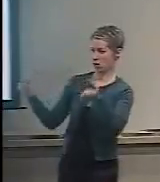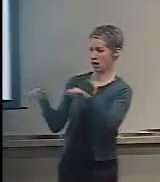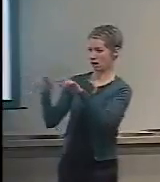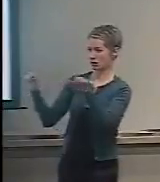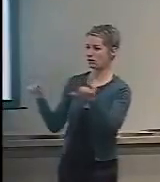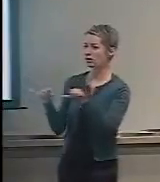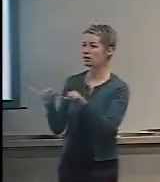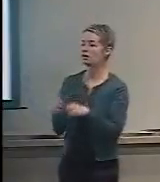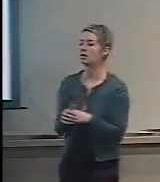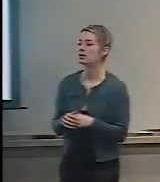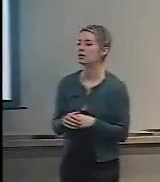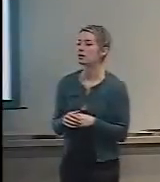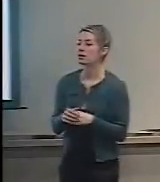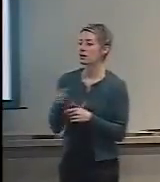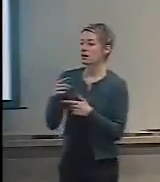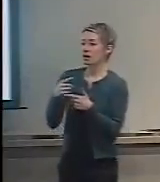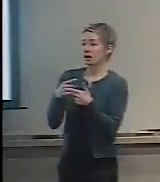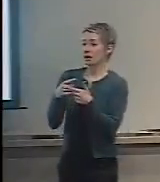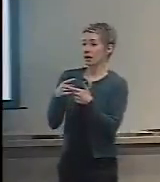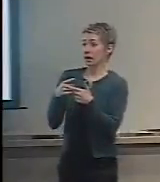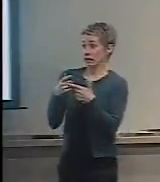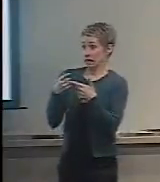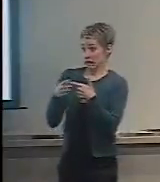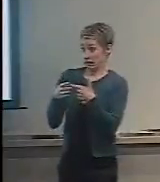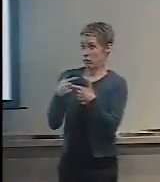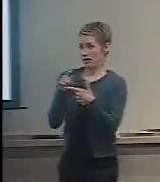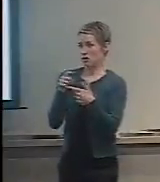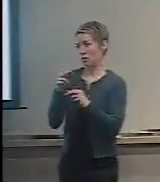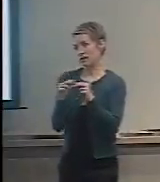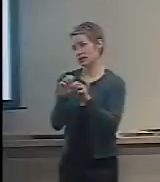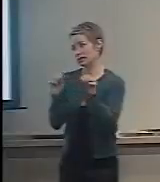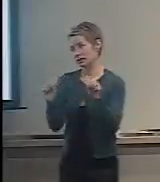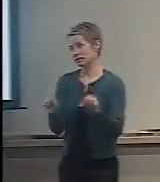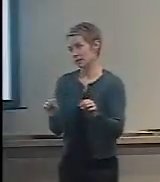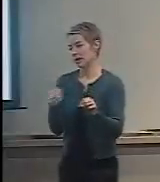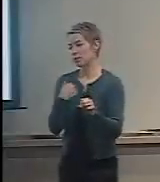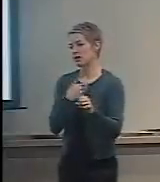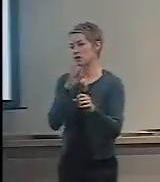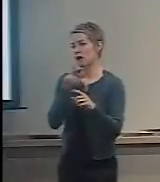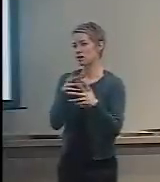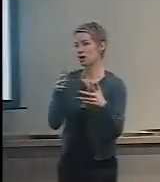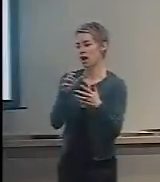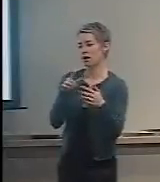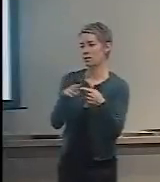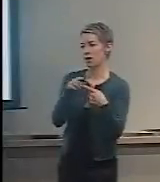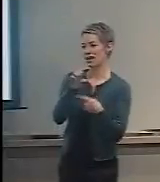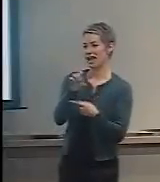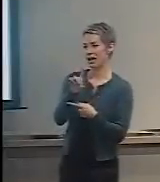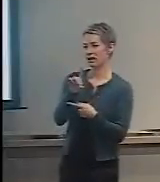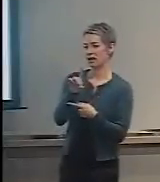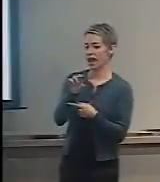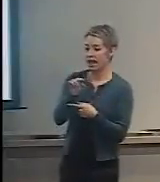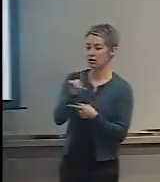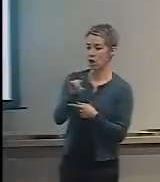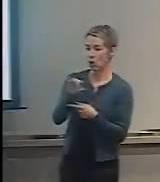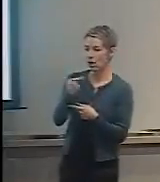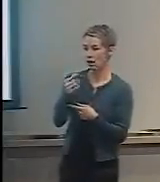And then we need to build a system. You know, we talked a lot about encoding and decoding, and we're working on that.